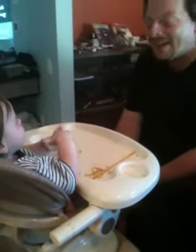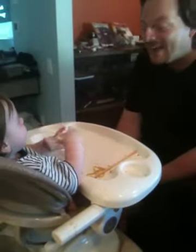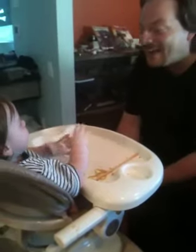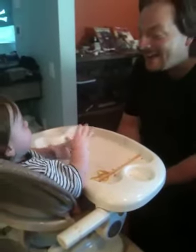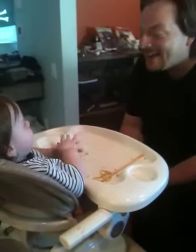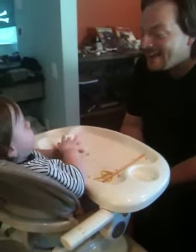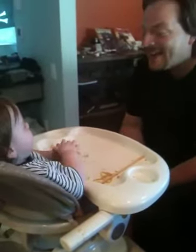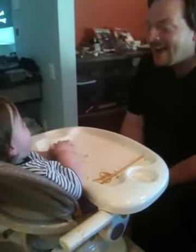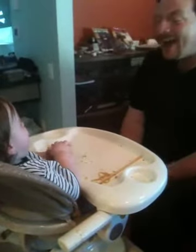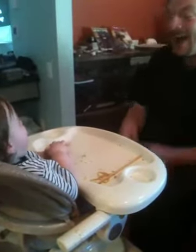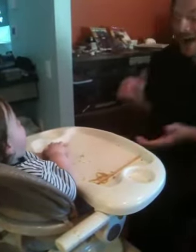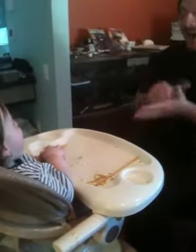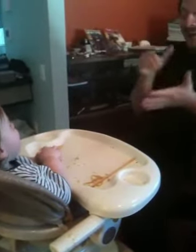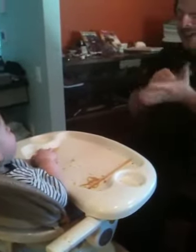Again.